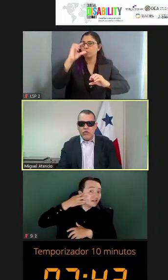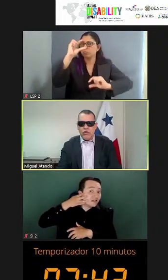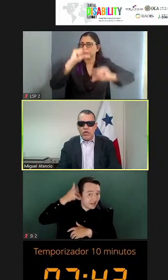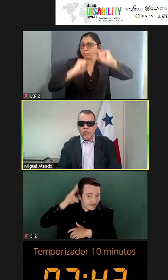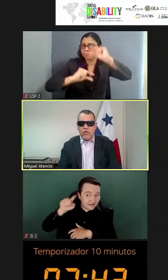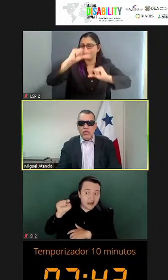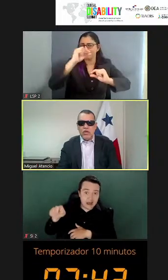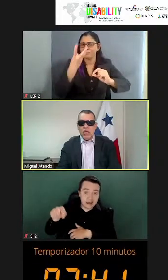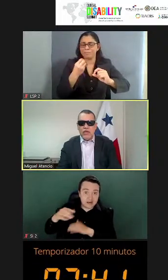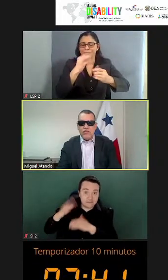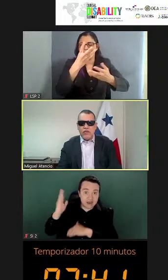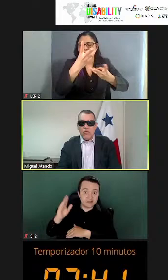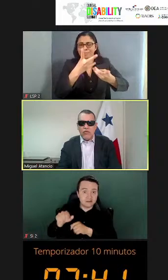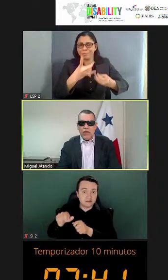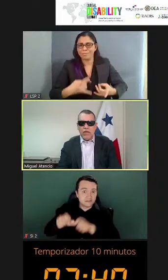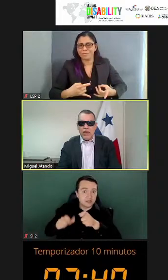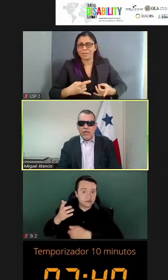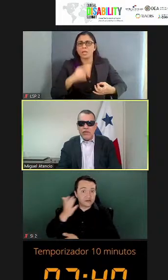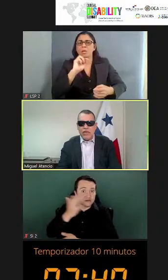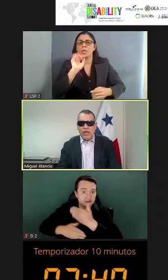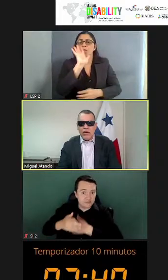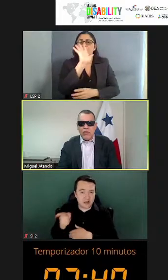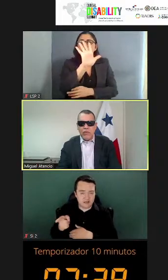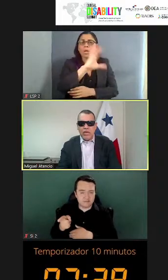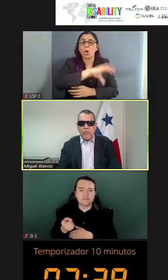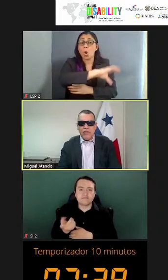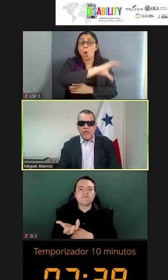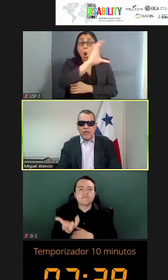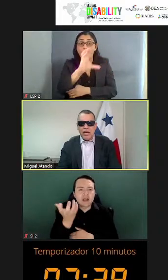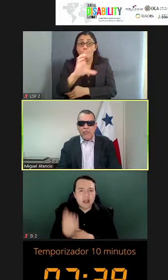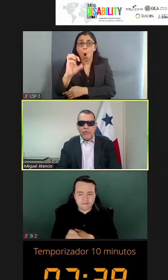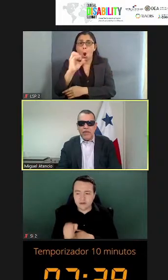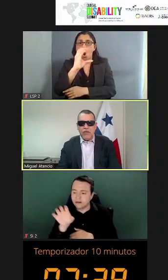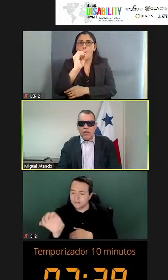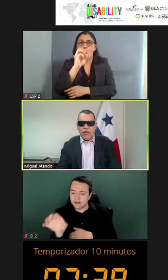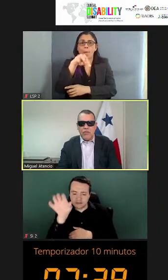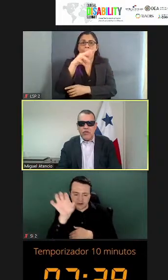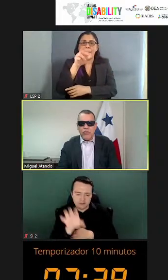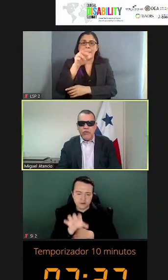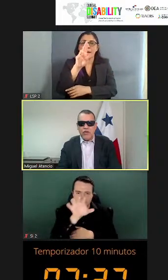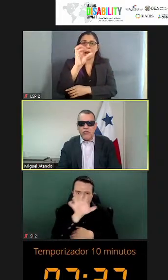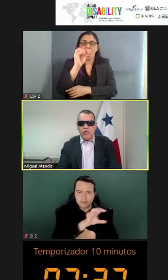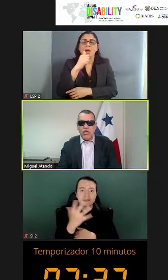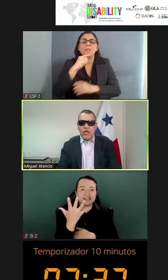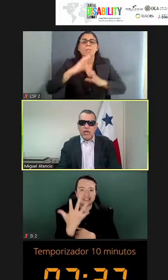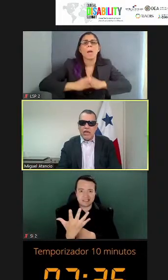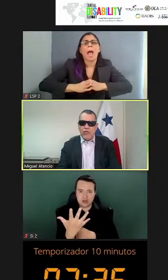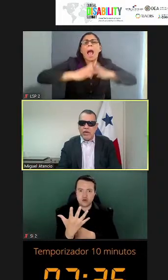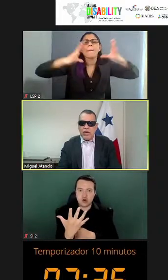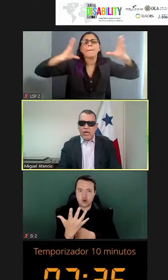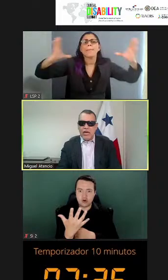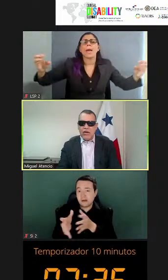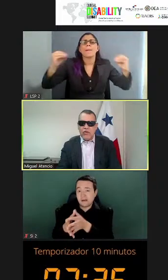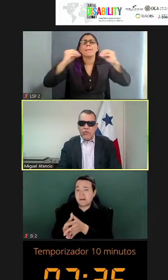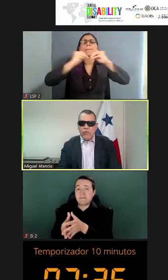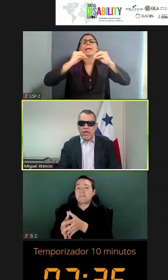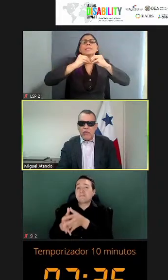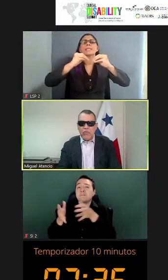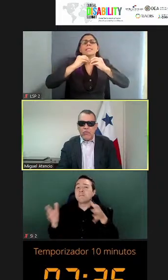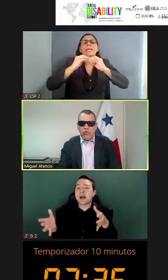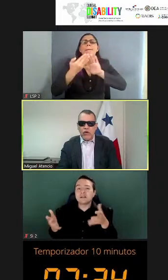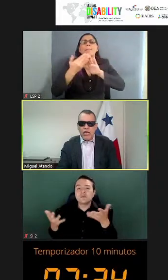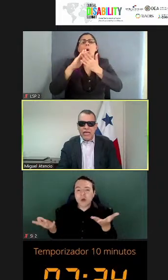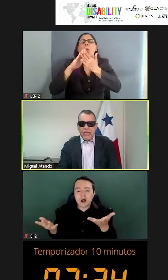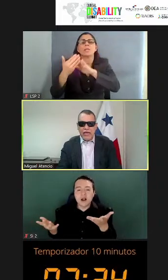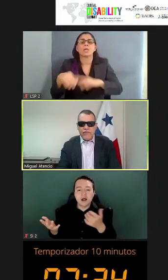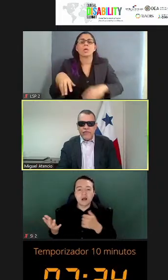highest incidence of disabilities we have five shares and the one with the largest population